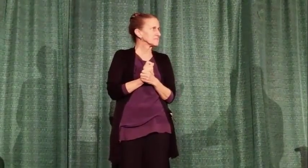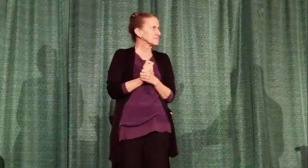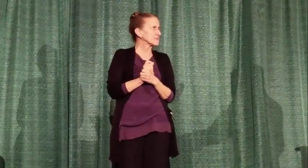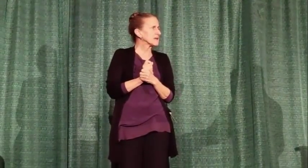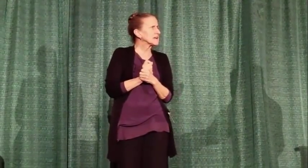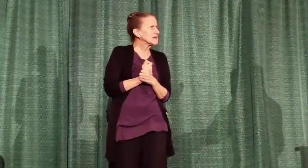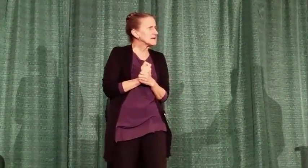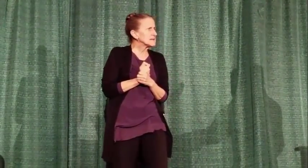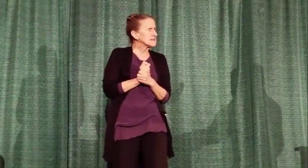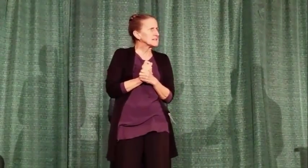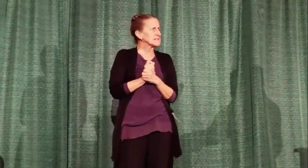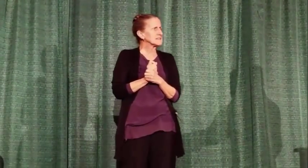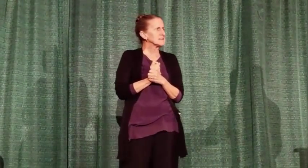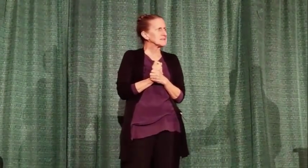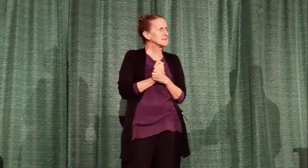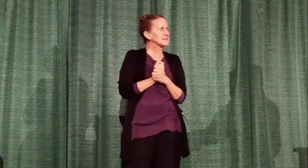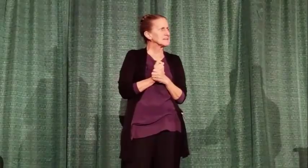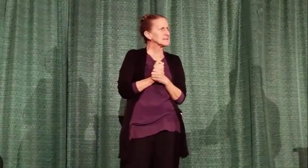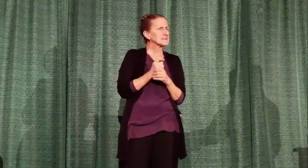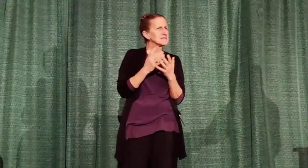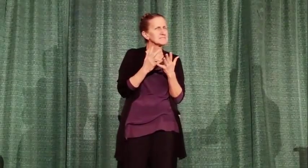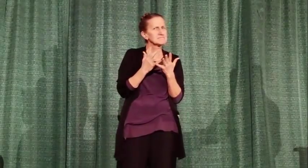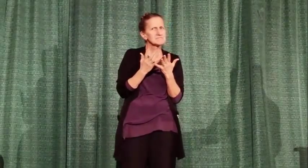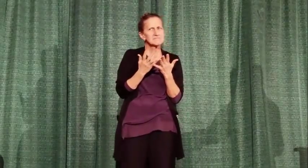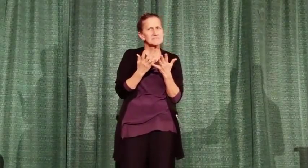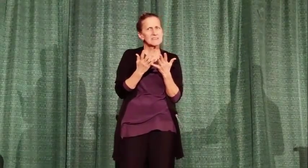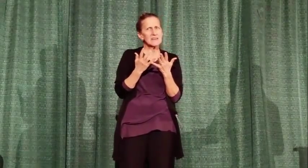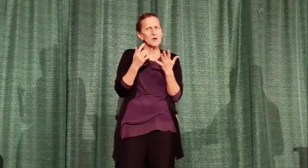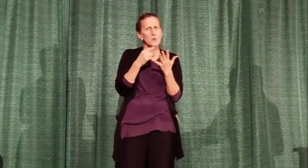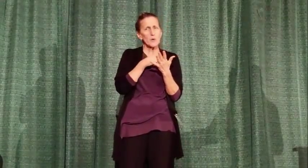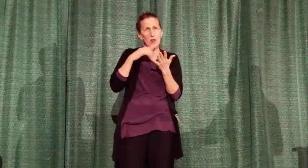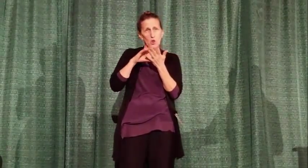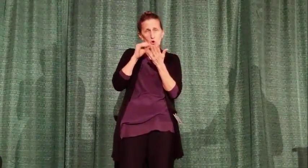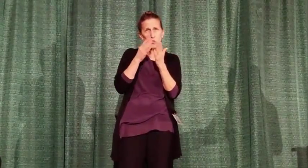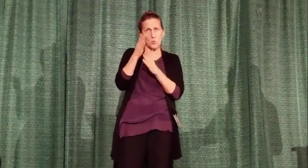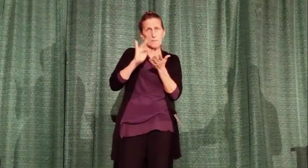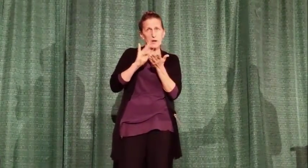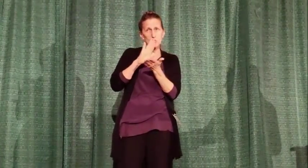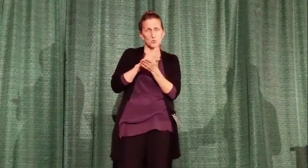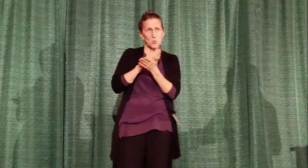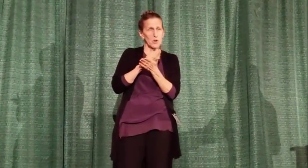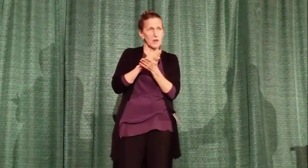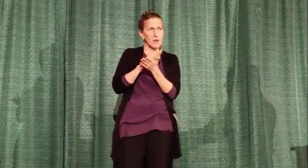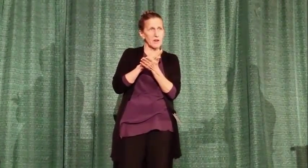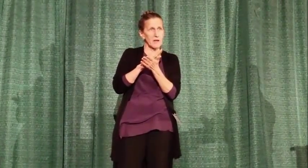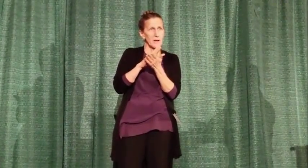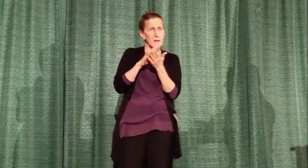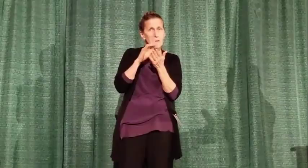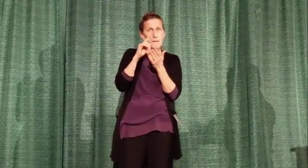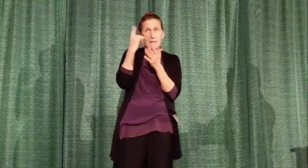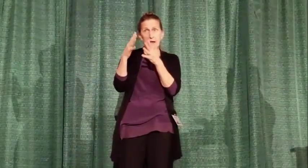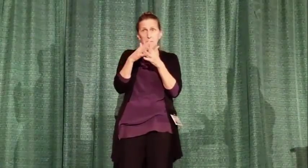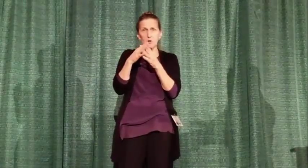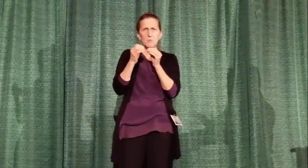And you know, there's bigotry involved in this too. Because we learn in medical school that black Americans have such higher